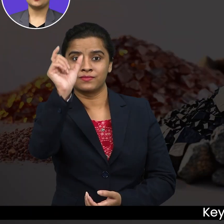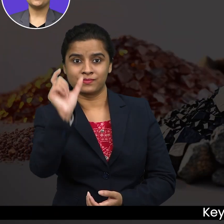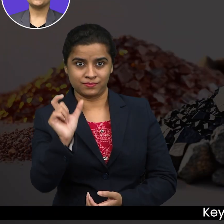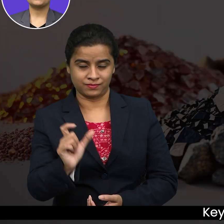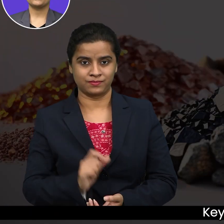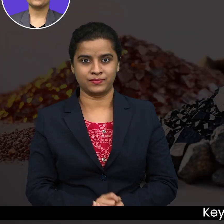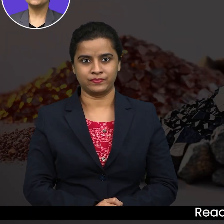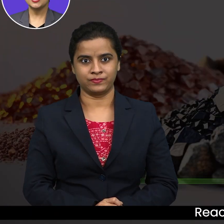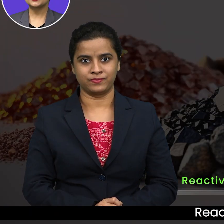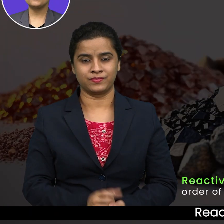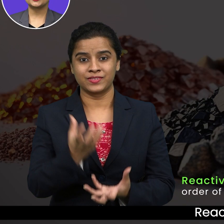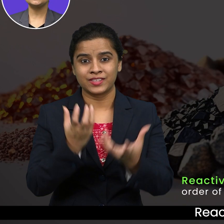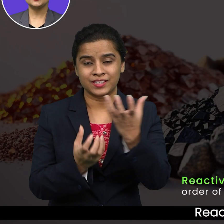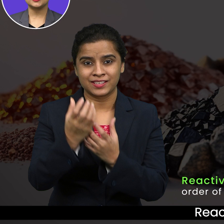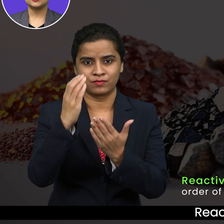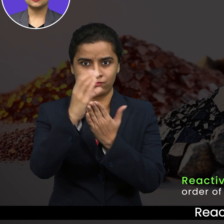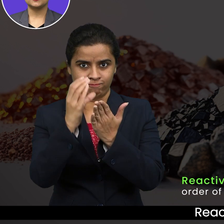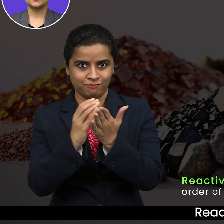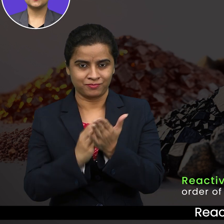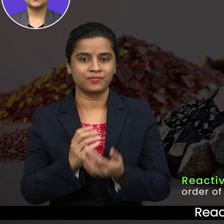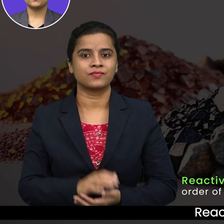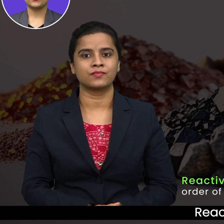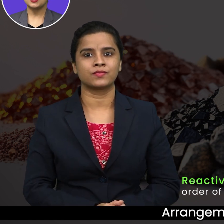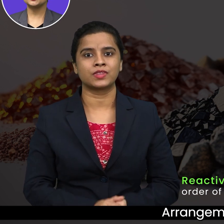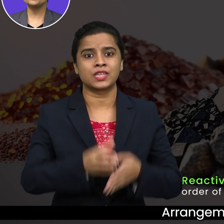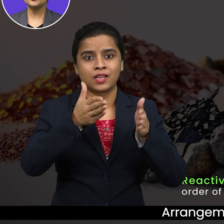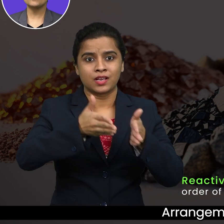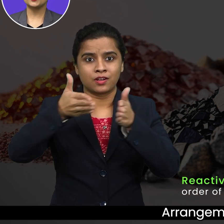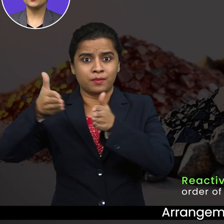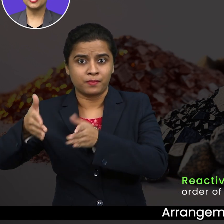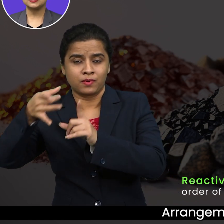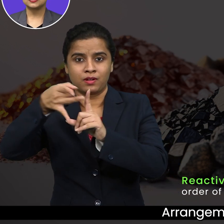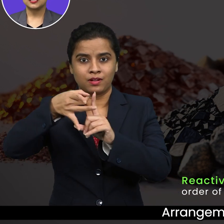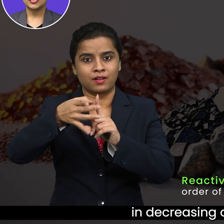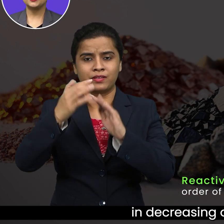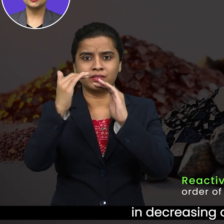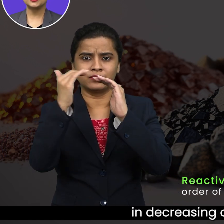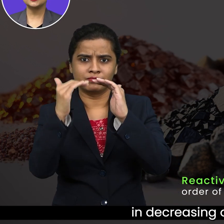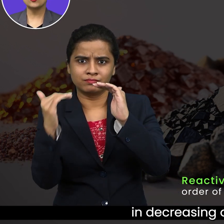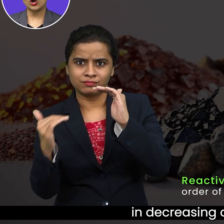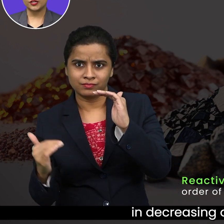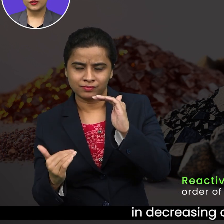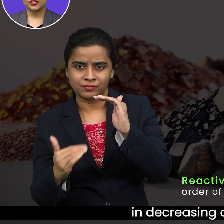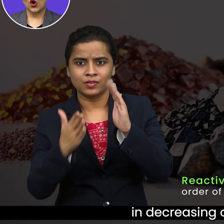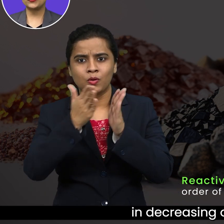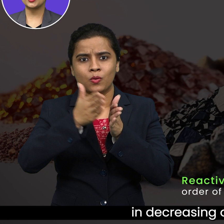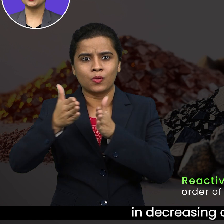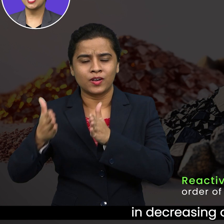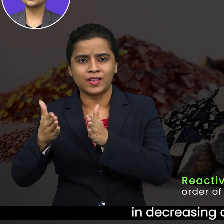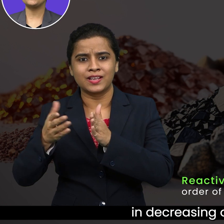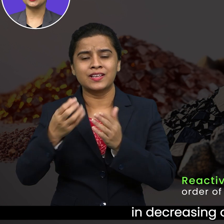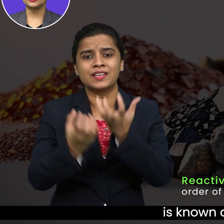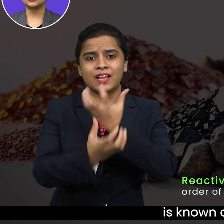Keywords are reactivity series. Arrangement of the metals in decreasing order of